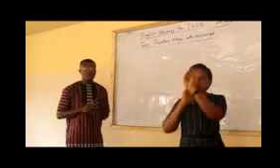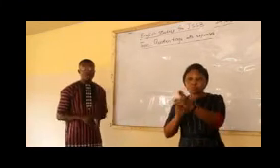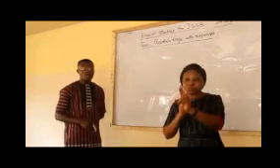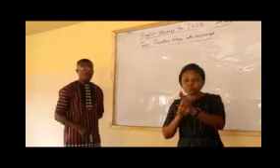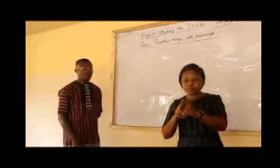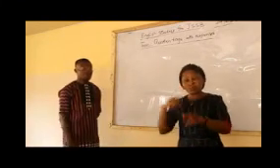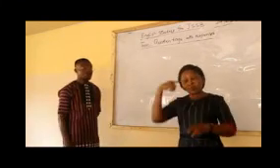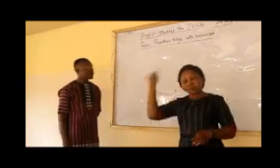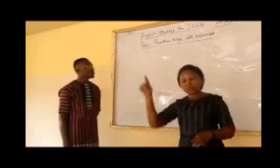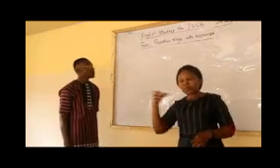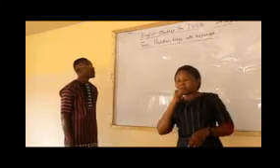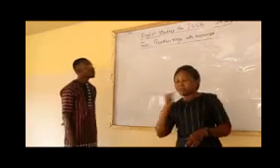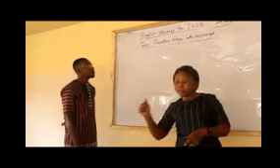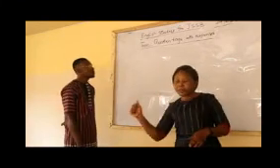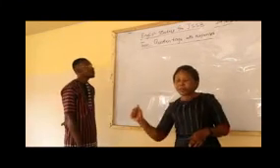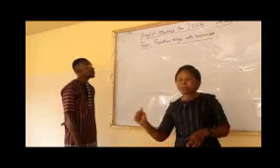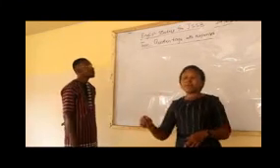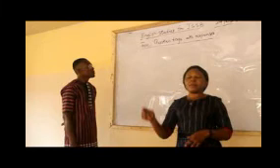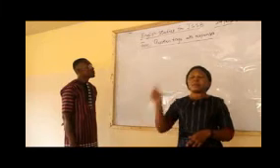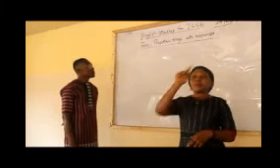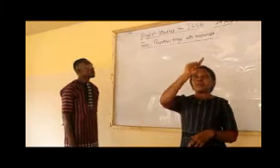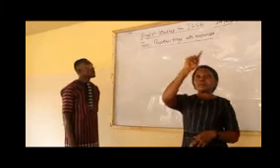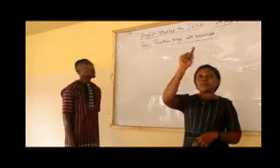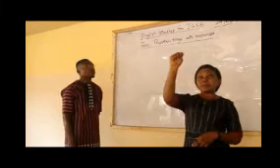particular tags.